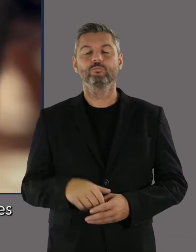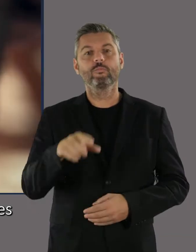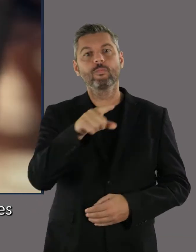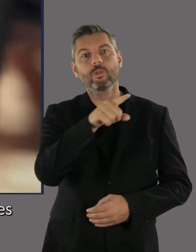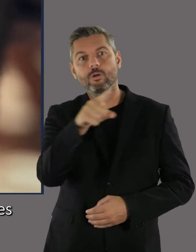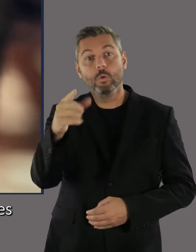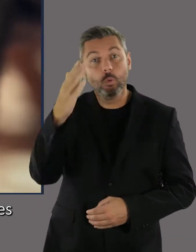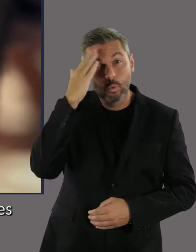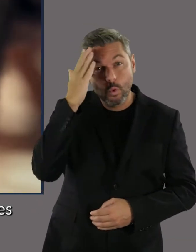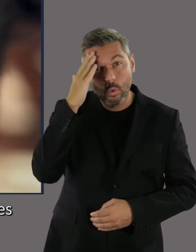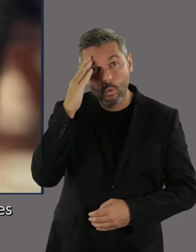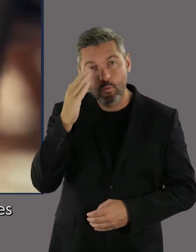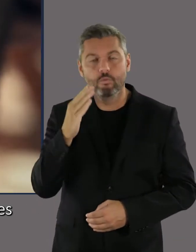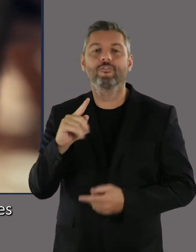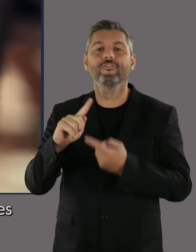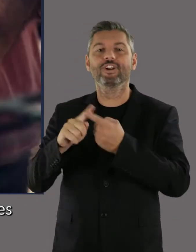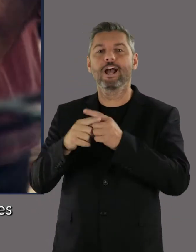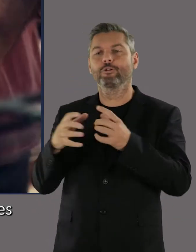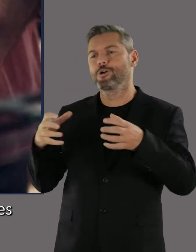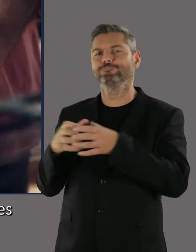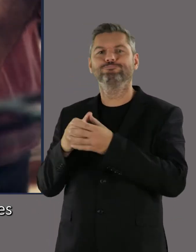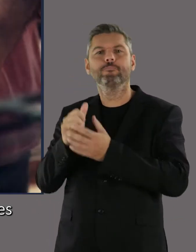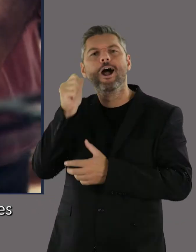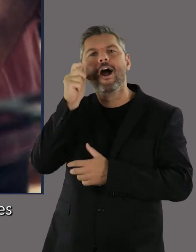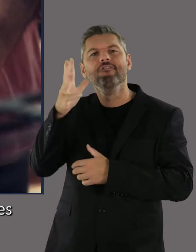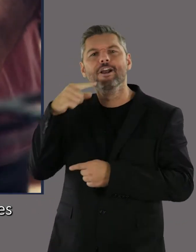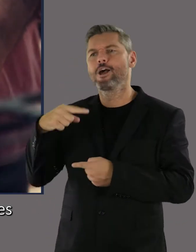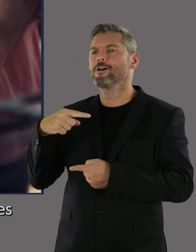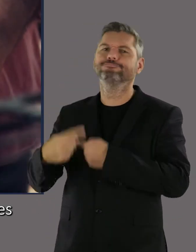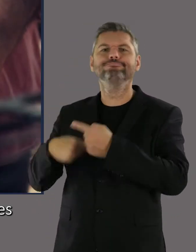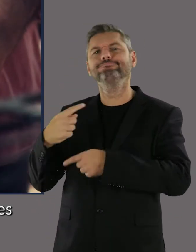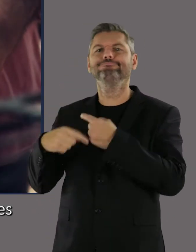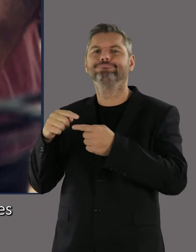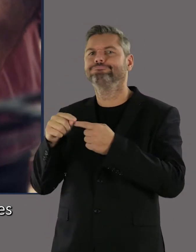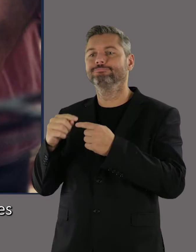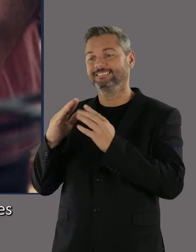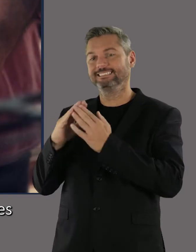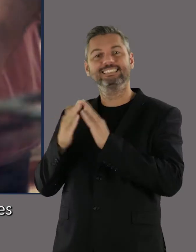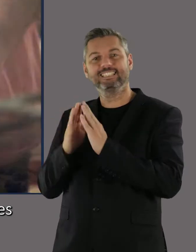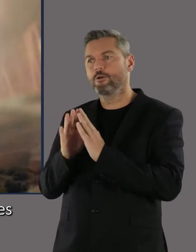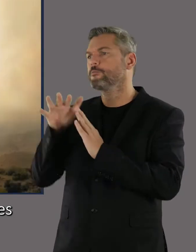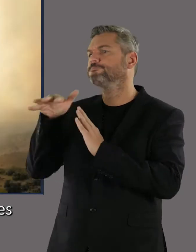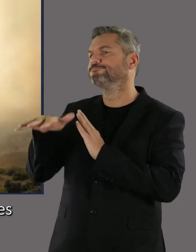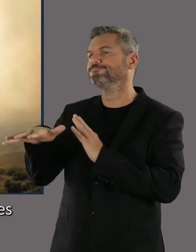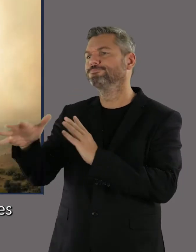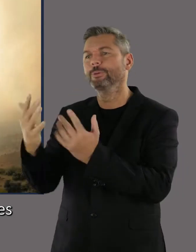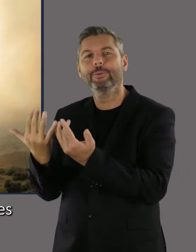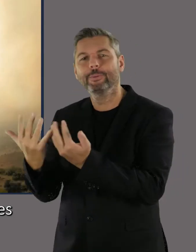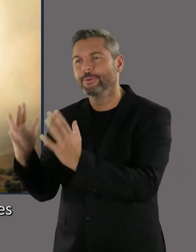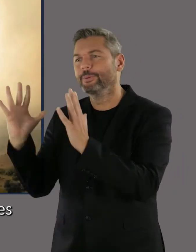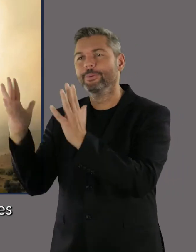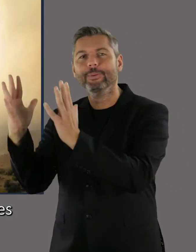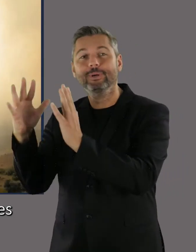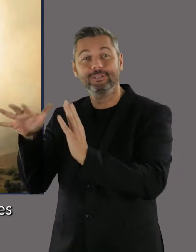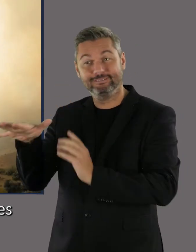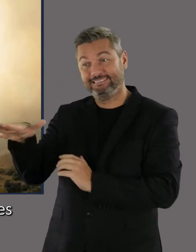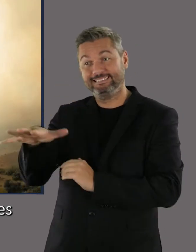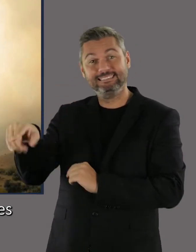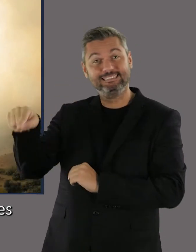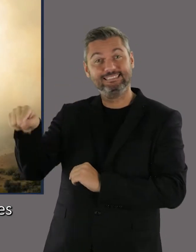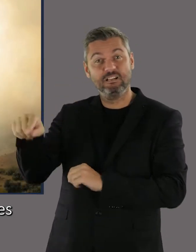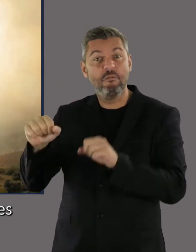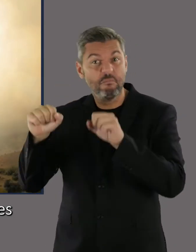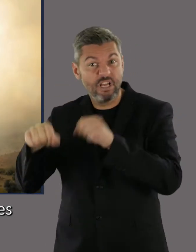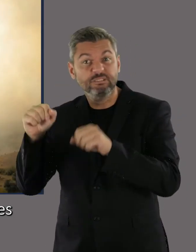Did you know how easy it is for outdoor activities or daily habits to cause a devastating fire?